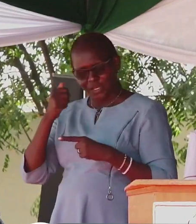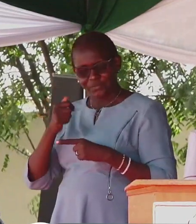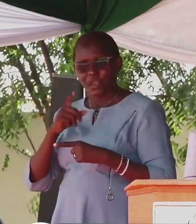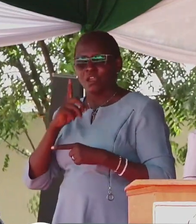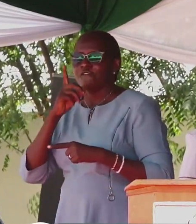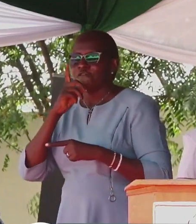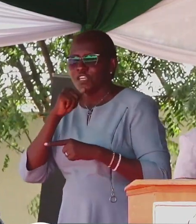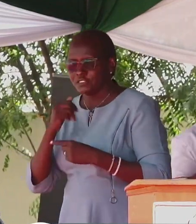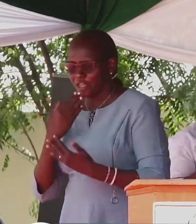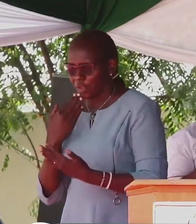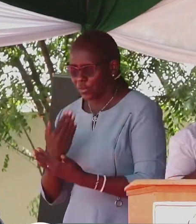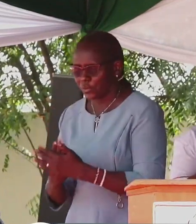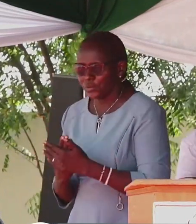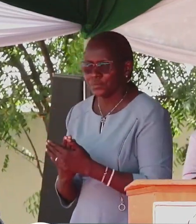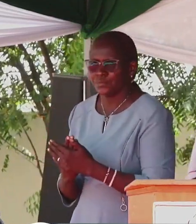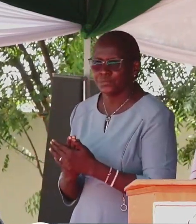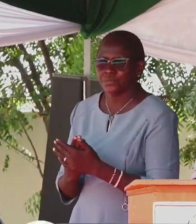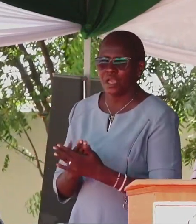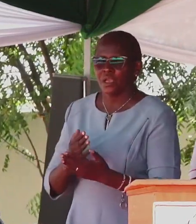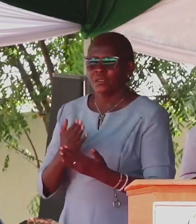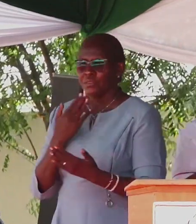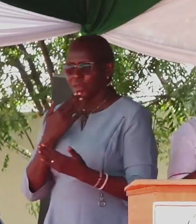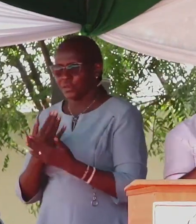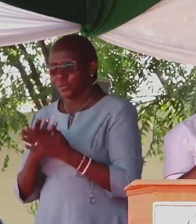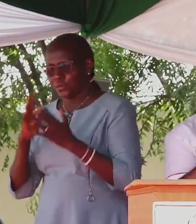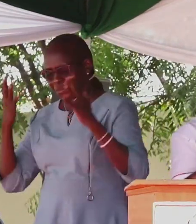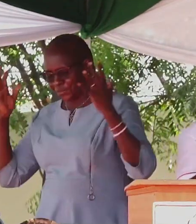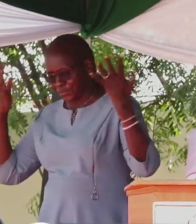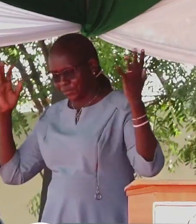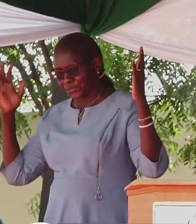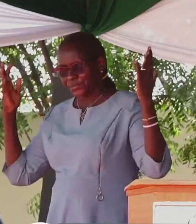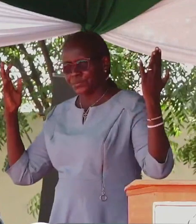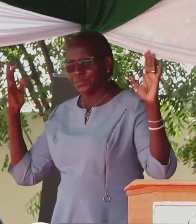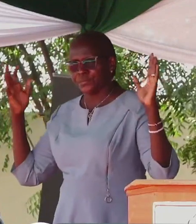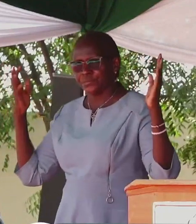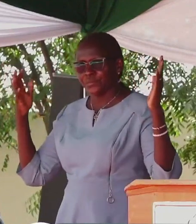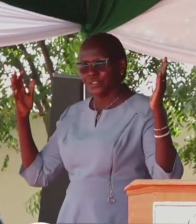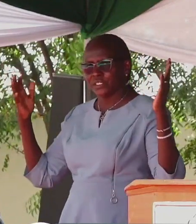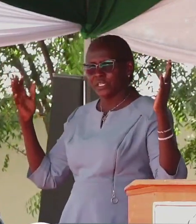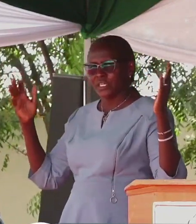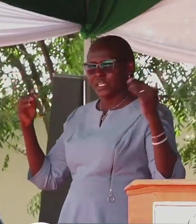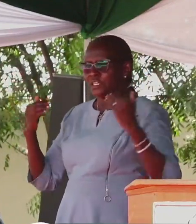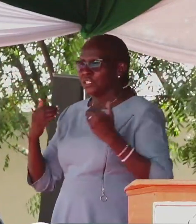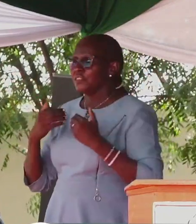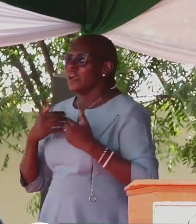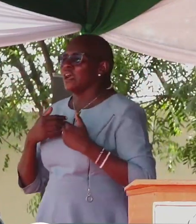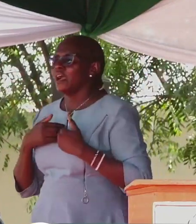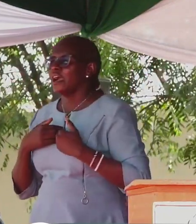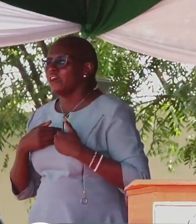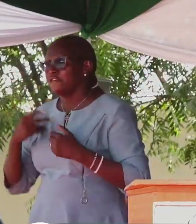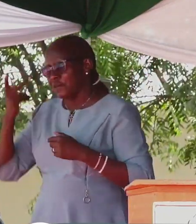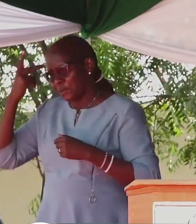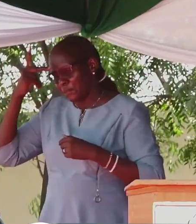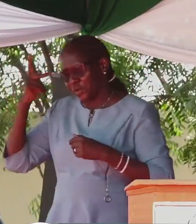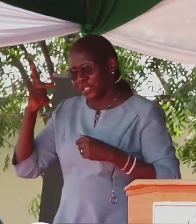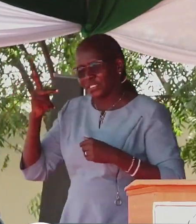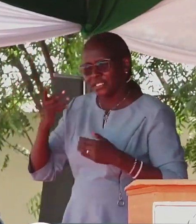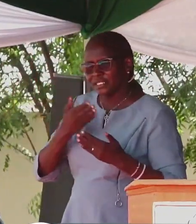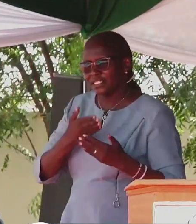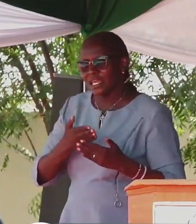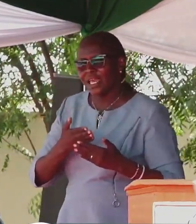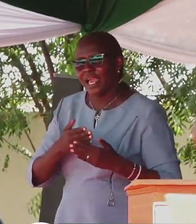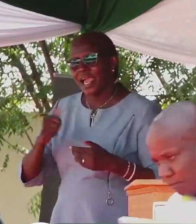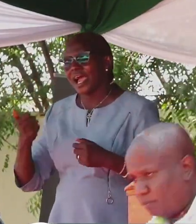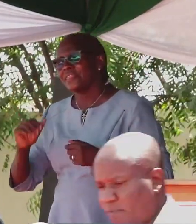that point. Thank you. Thank you. Asante sana, tumpigie makofi. They have policies in place that I have not heard mentioned by